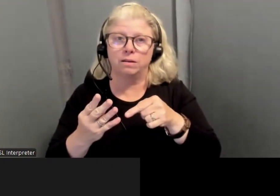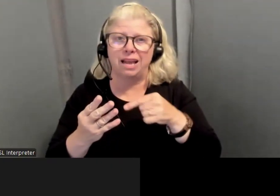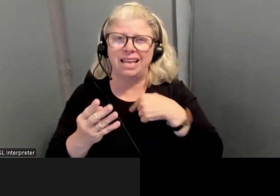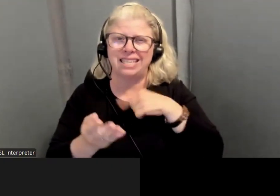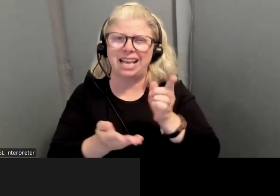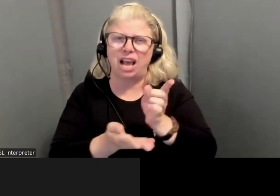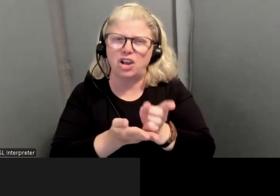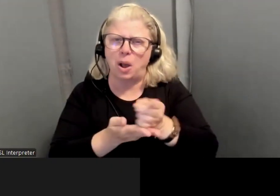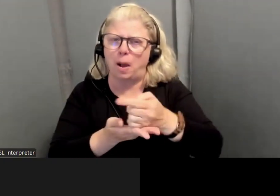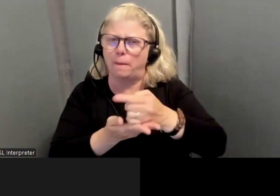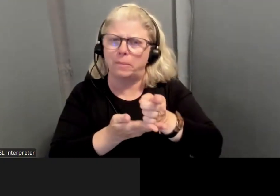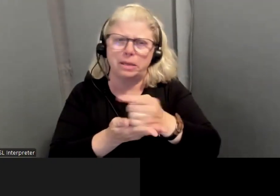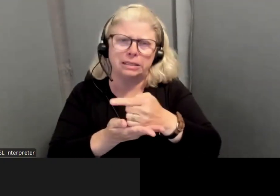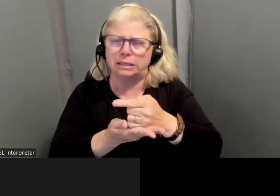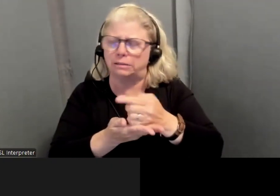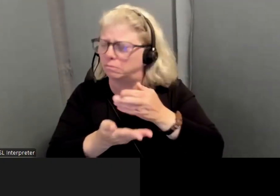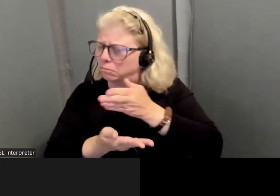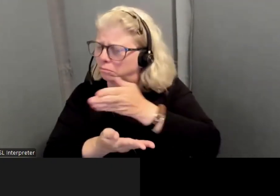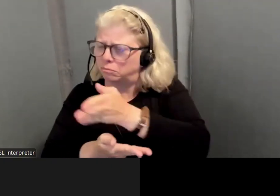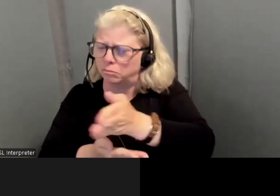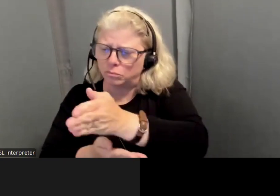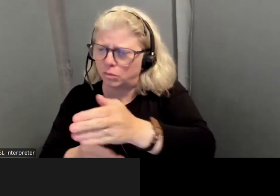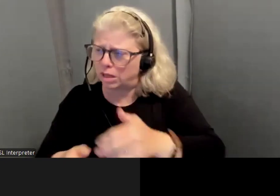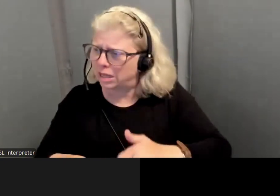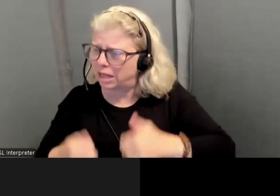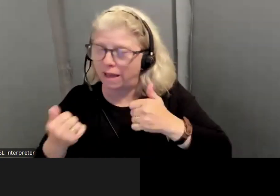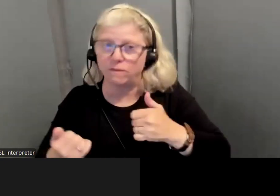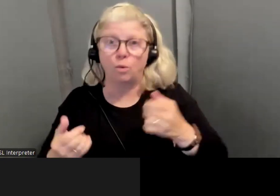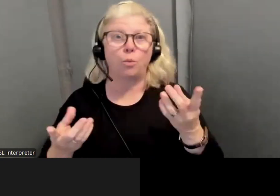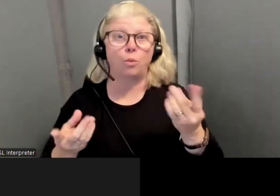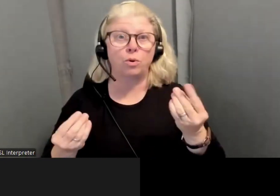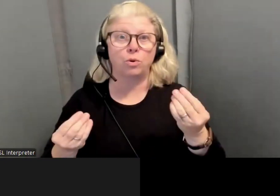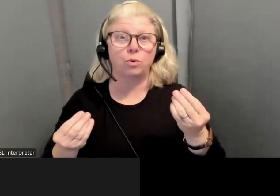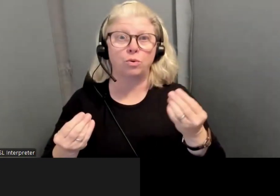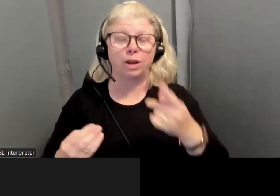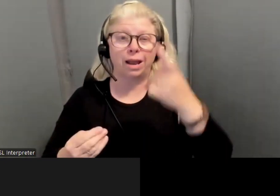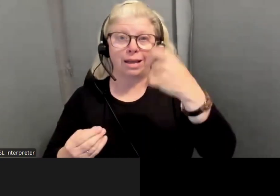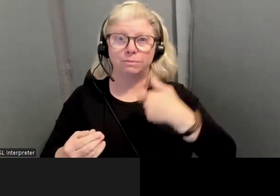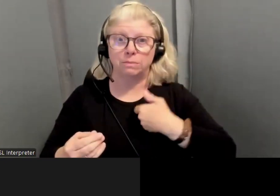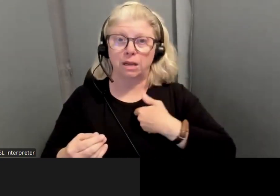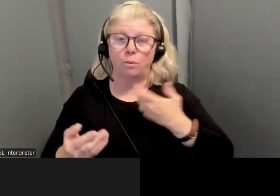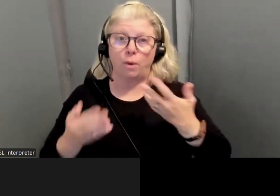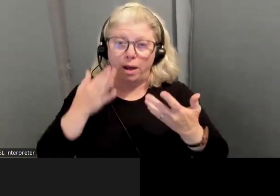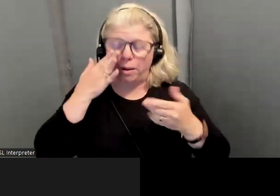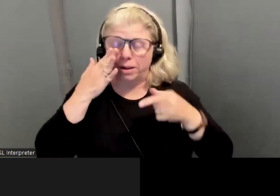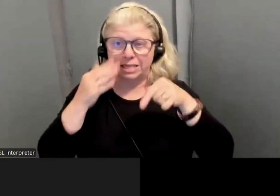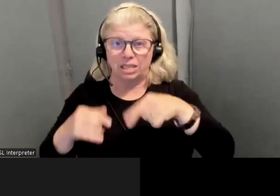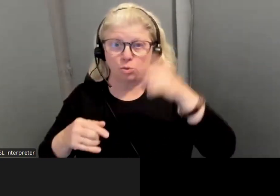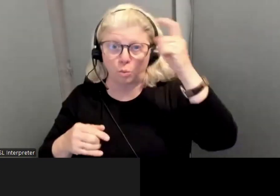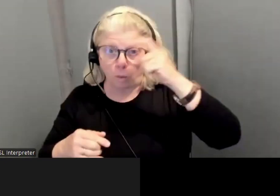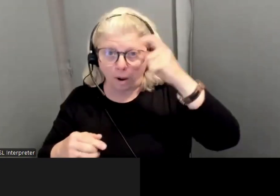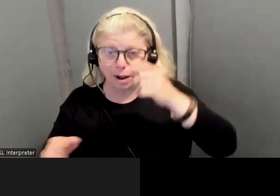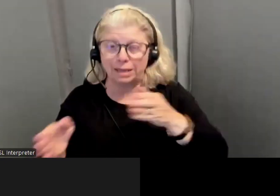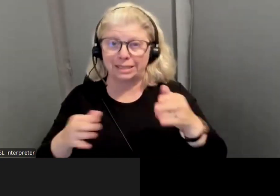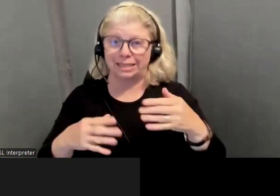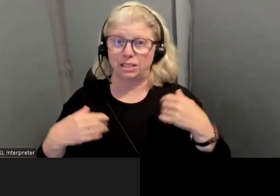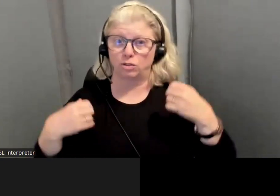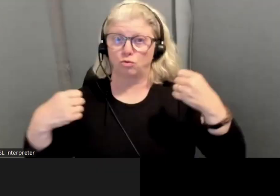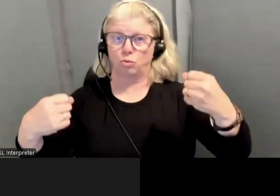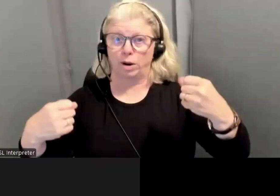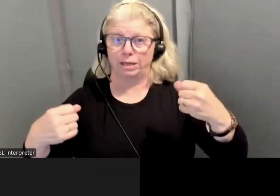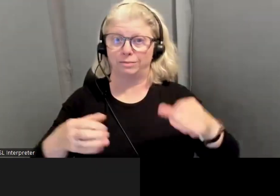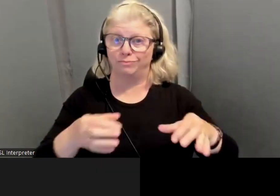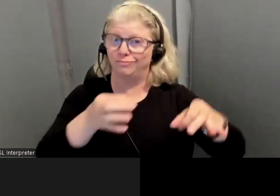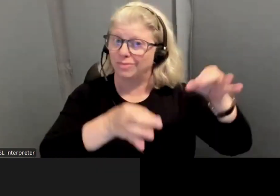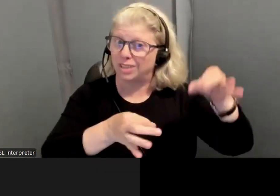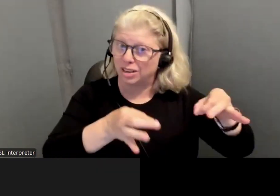compass to navigate life. Basically, whatever you're doing, you ask yourself, well, is this wise? Is it courageous? Is it just?